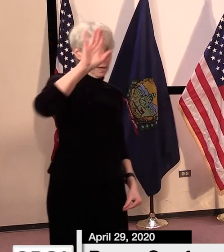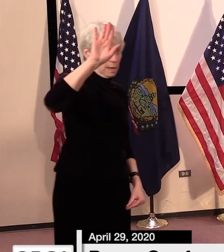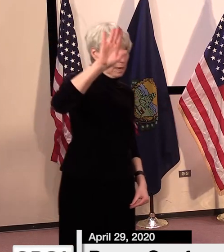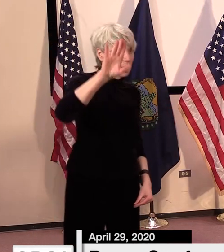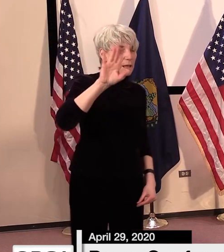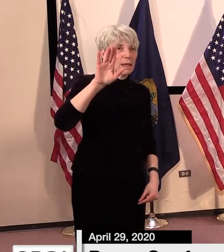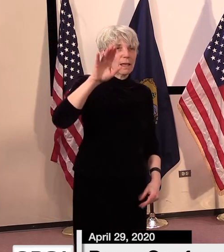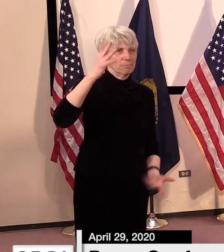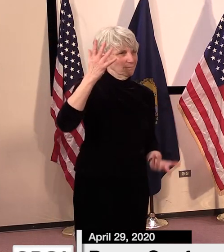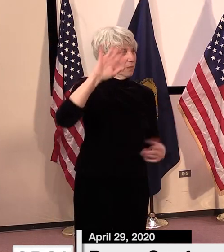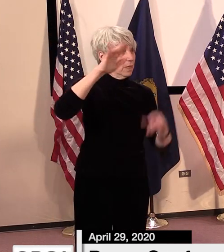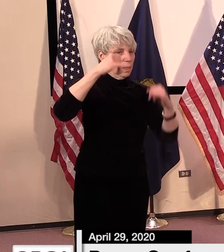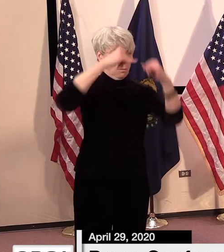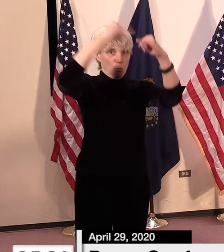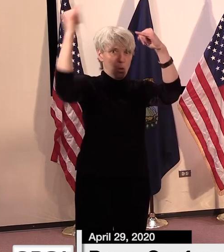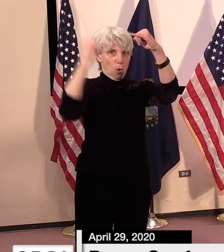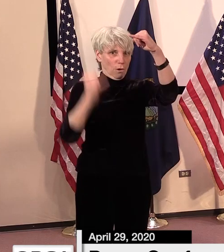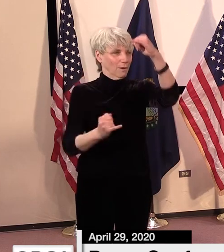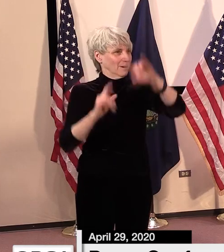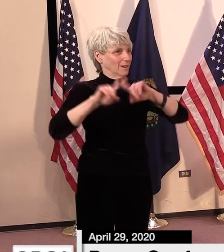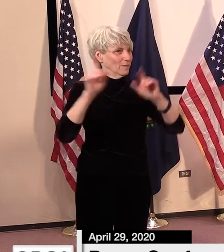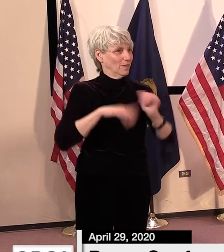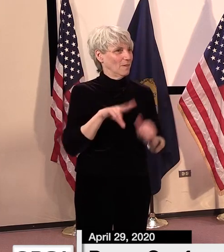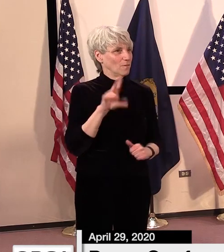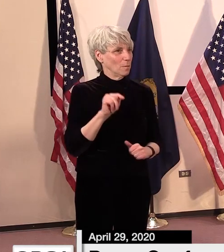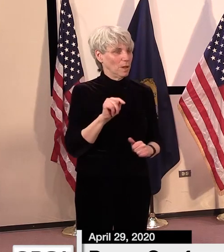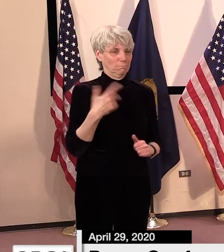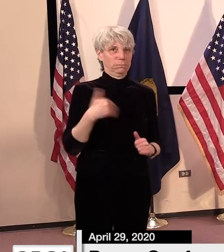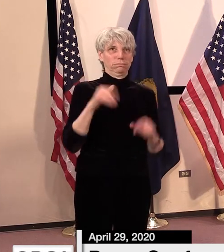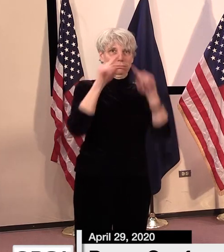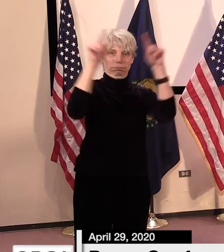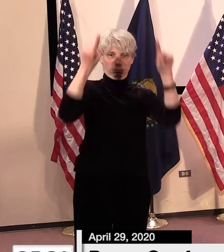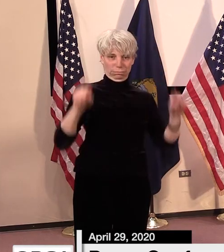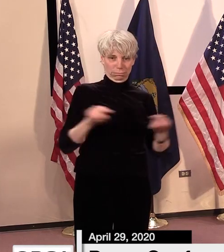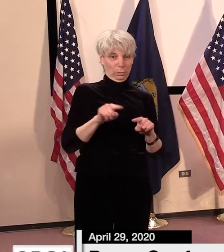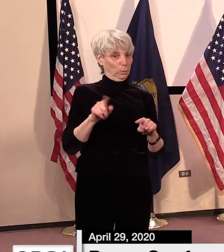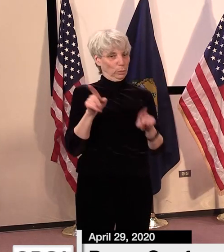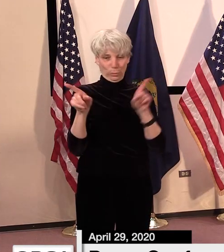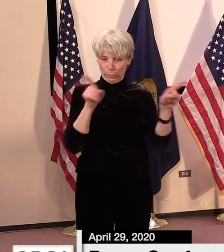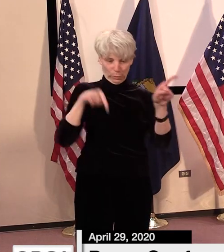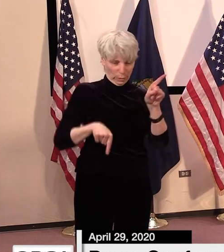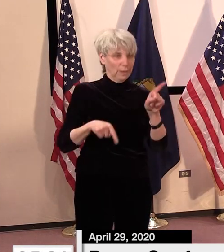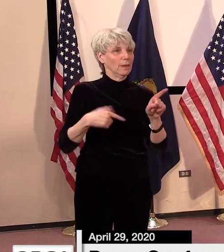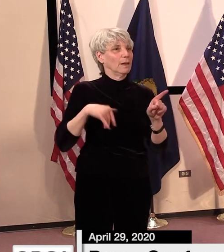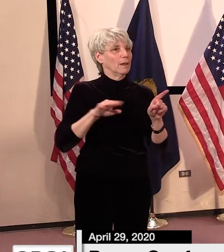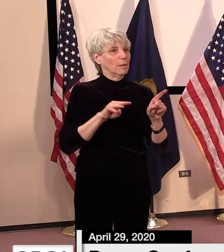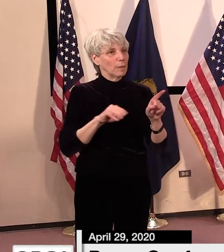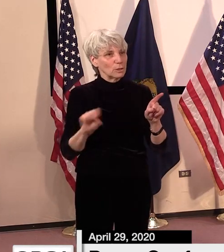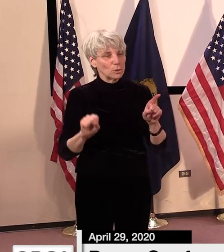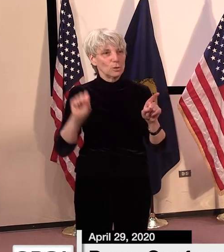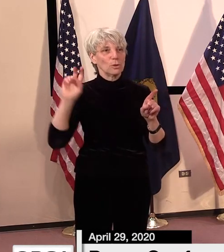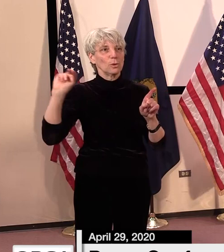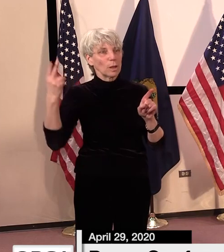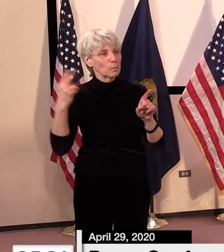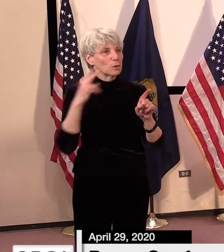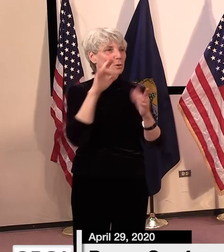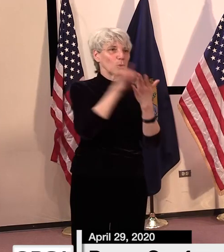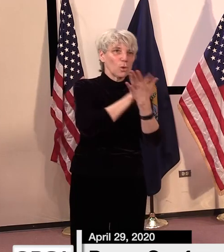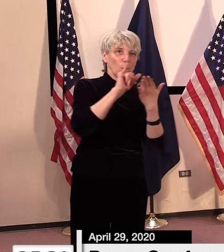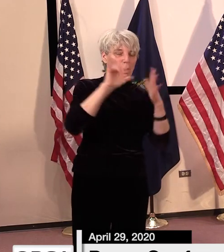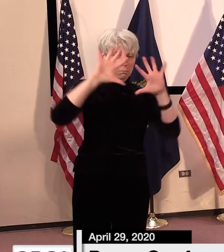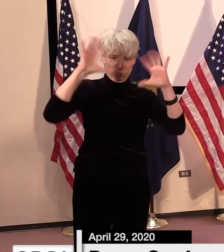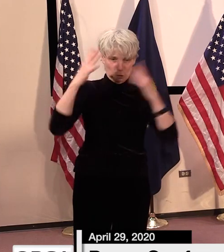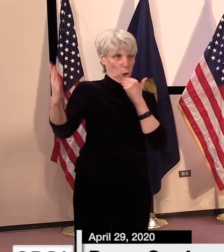position than Maine because we're just, depending on where you are in Vermont, we're just 100 miles or